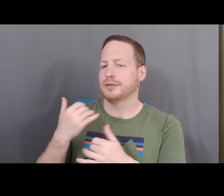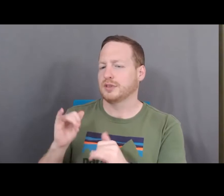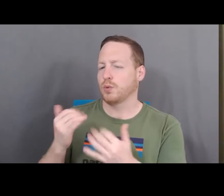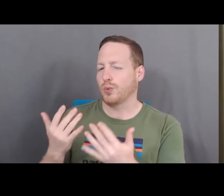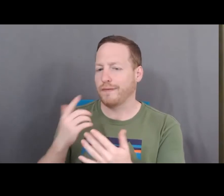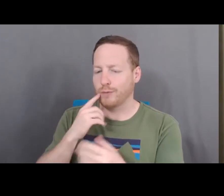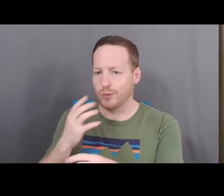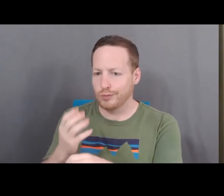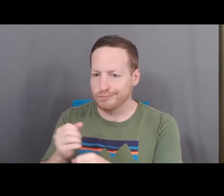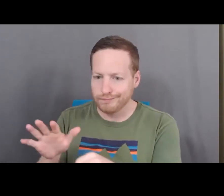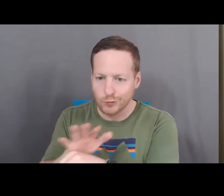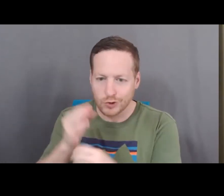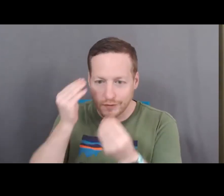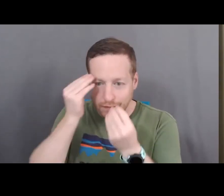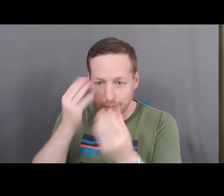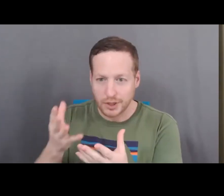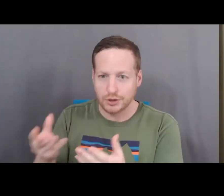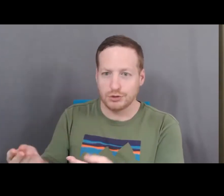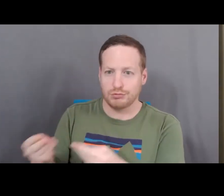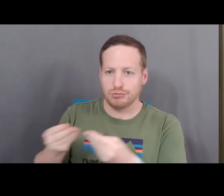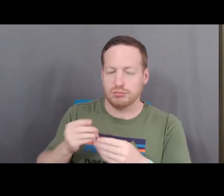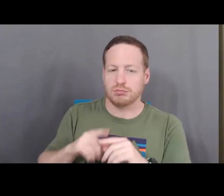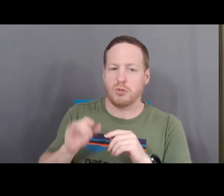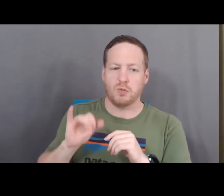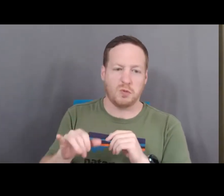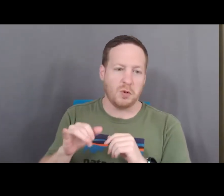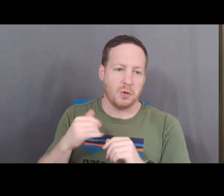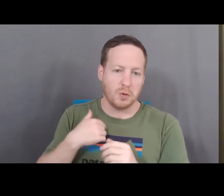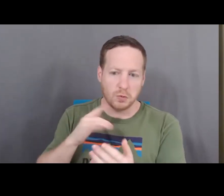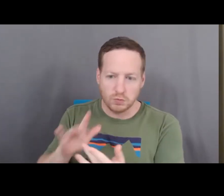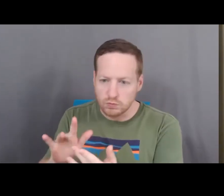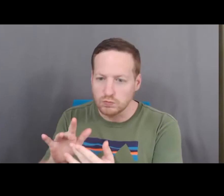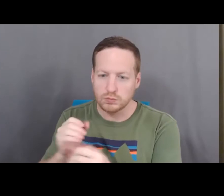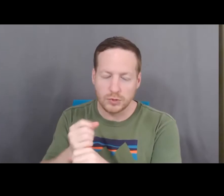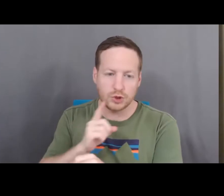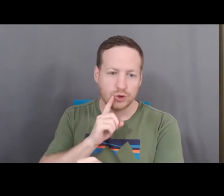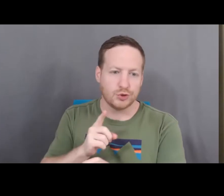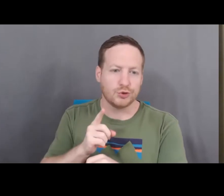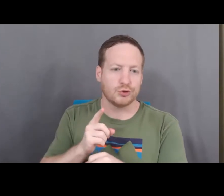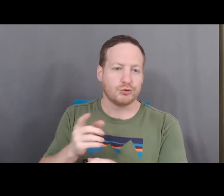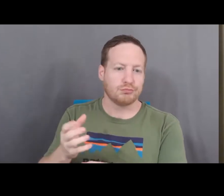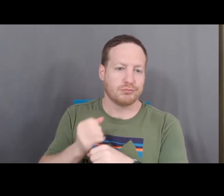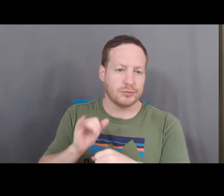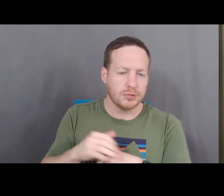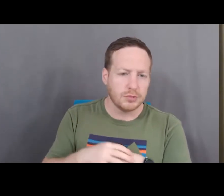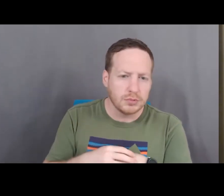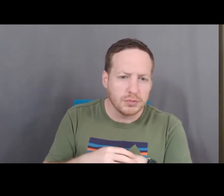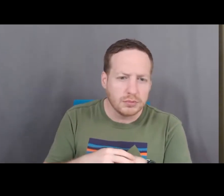Somebody had filed a complaint and we're still waiting for more information. For us to work on that, we'll contact people